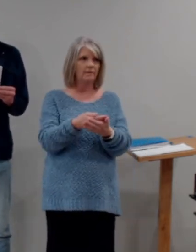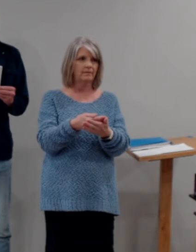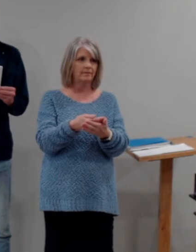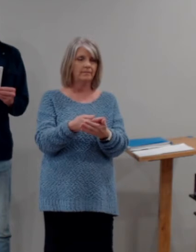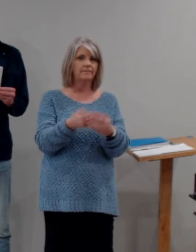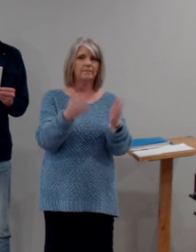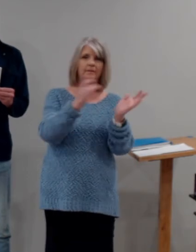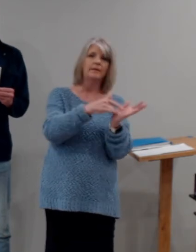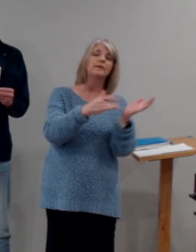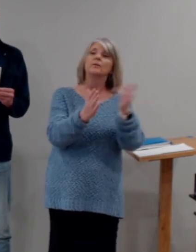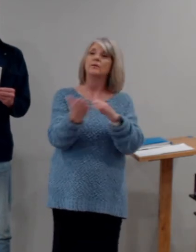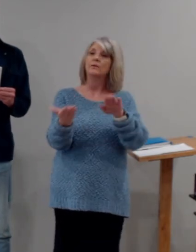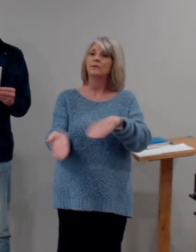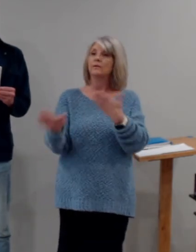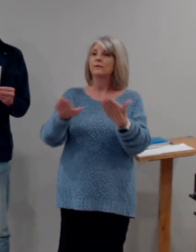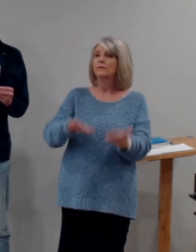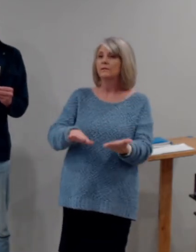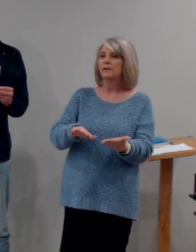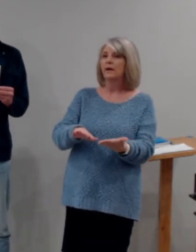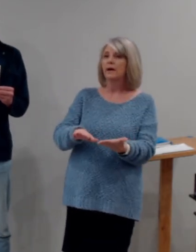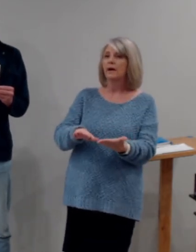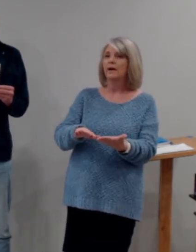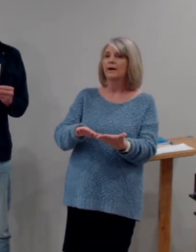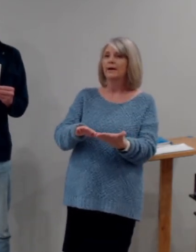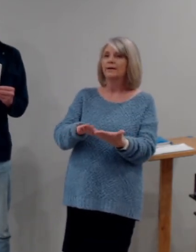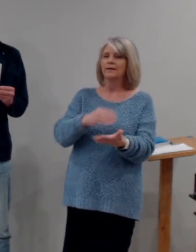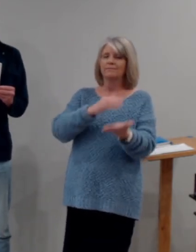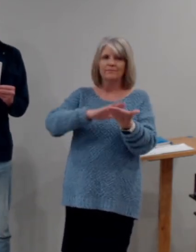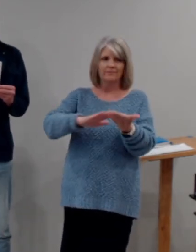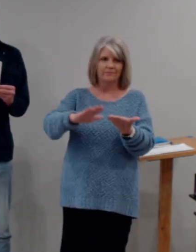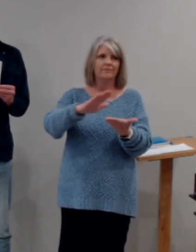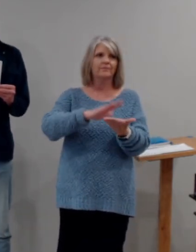Jesus die, forgive my sin.